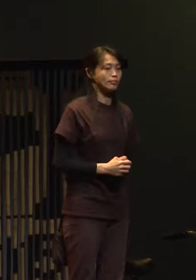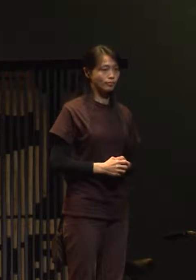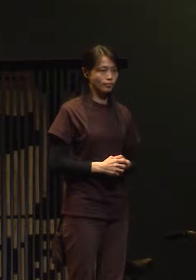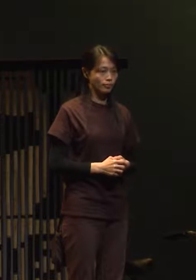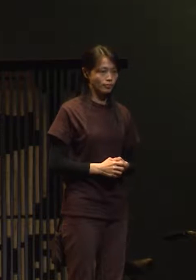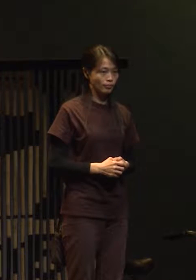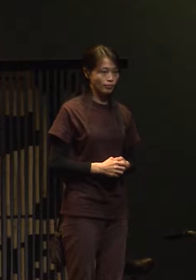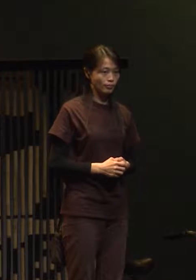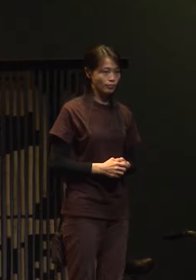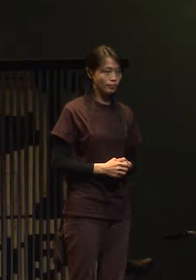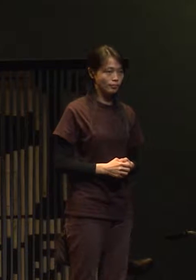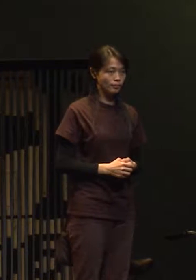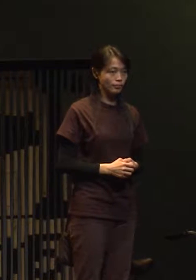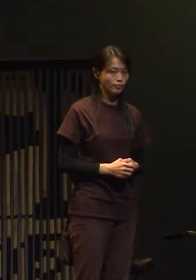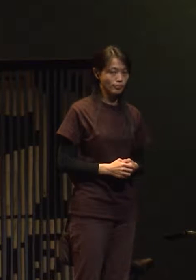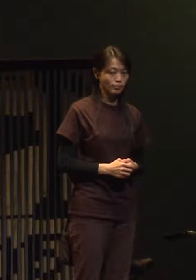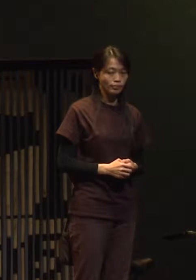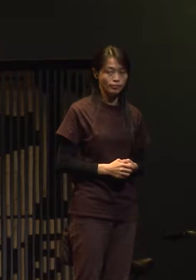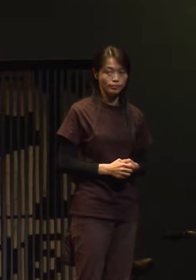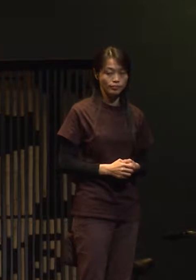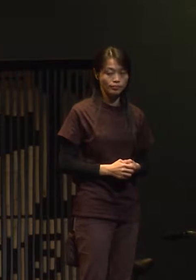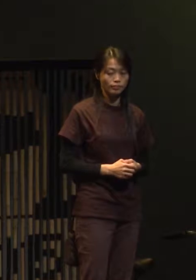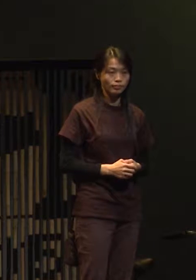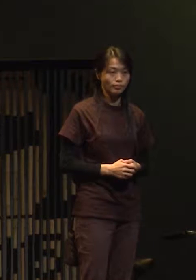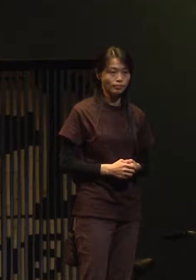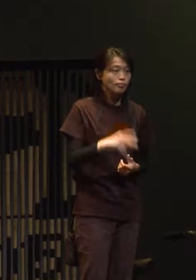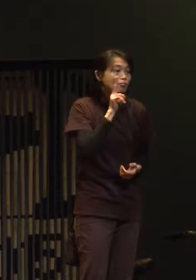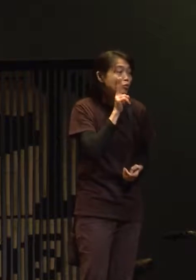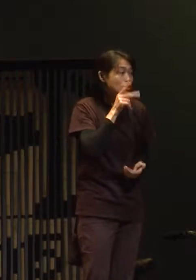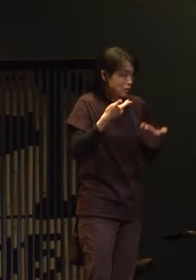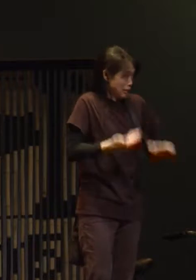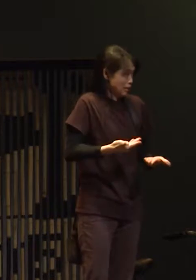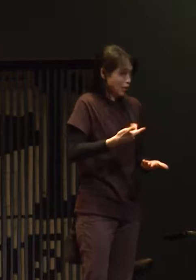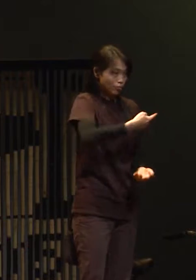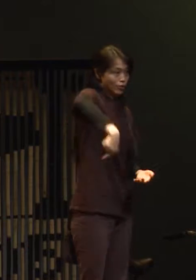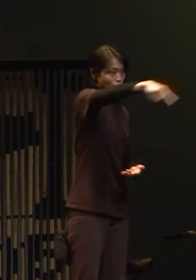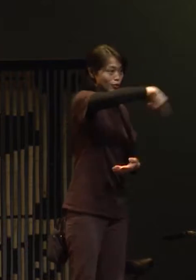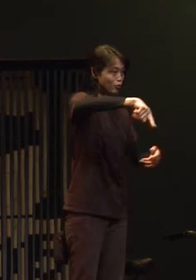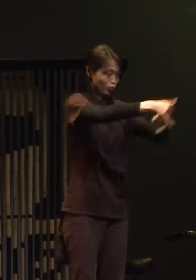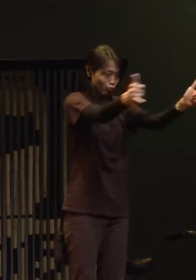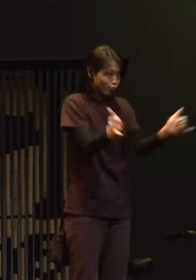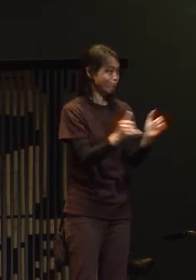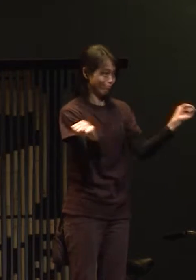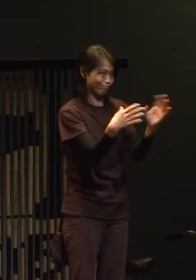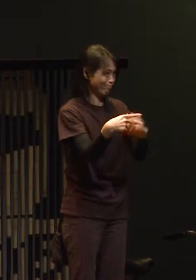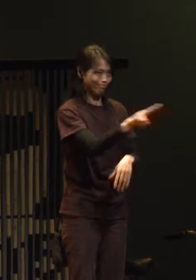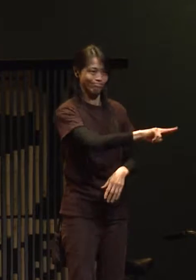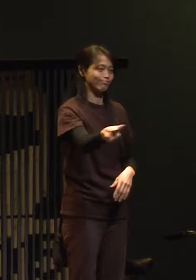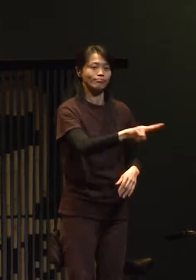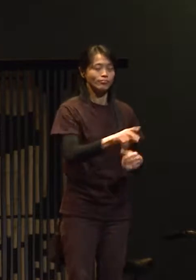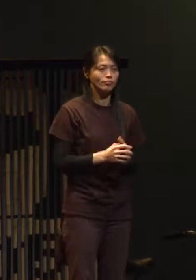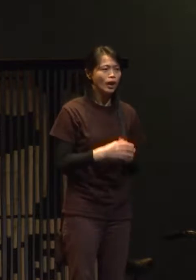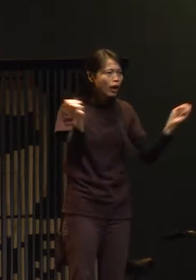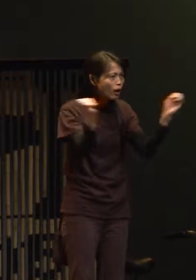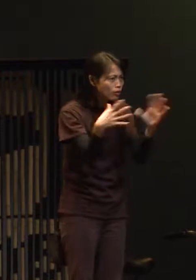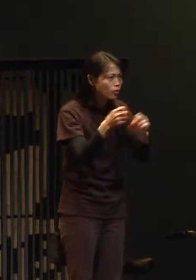We're in an assembly now. We have to discover what kind of assembly is this? What kind of thinking can we do? Or